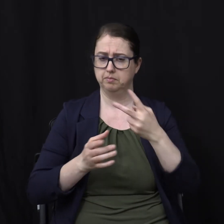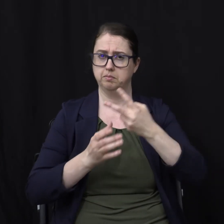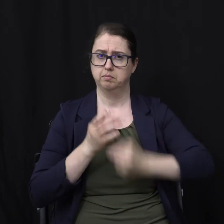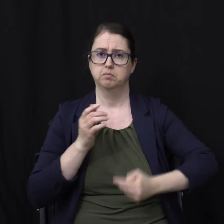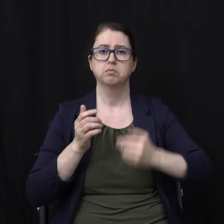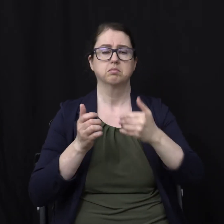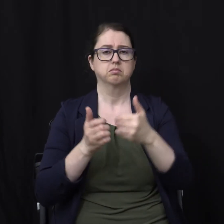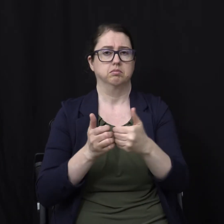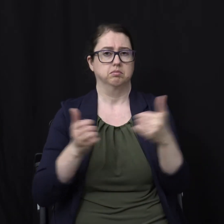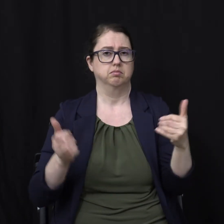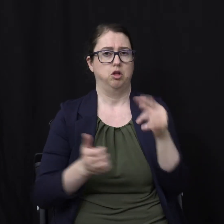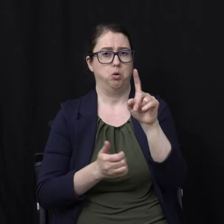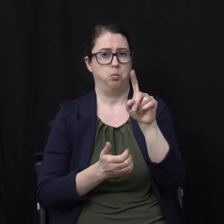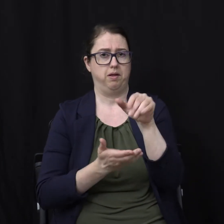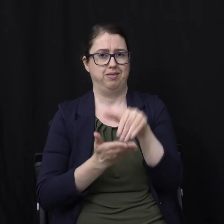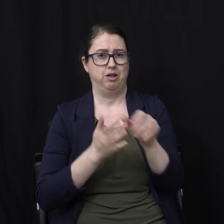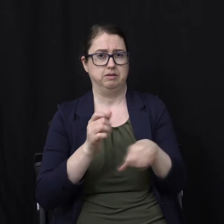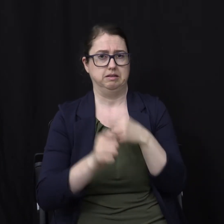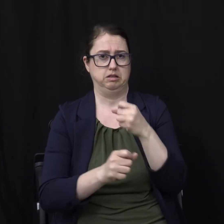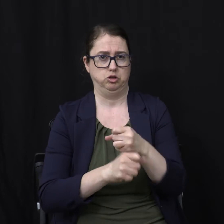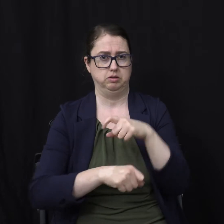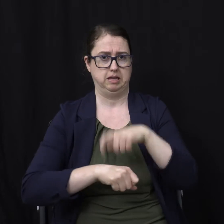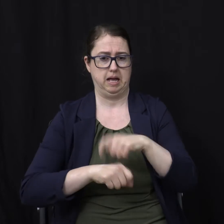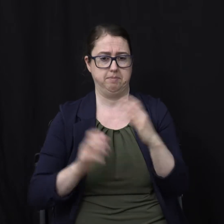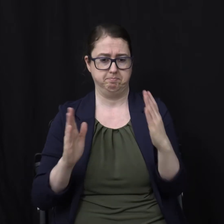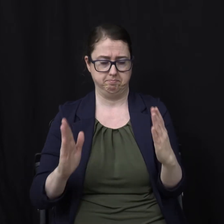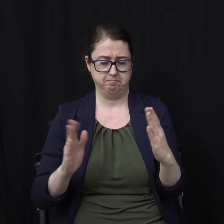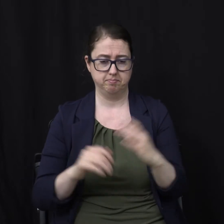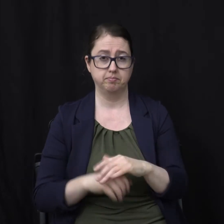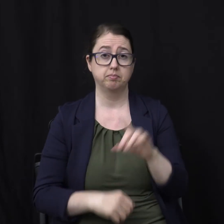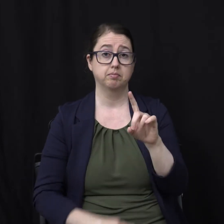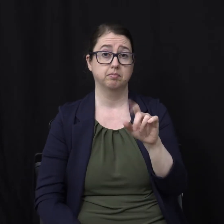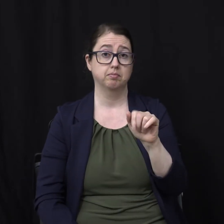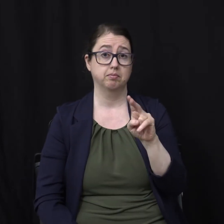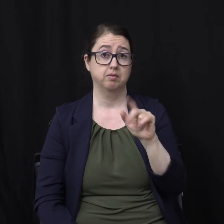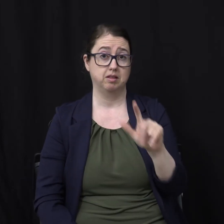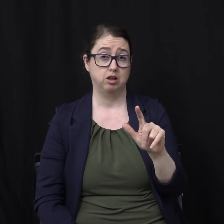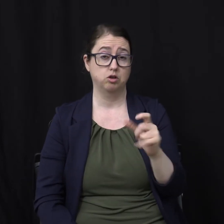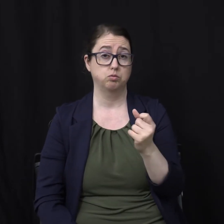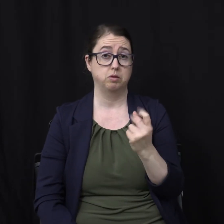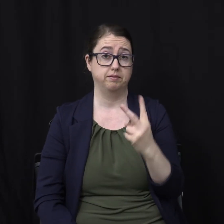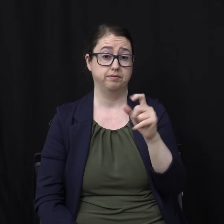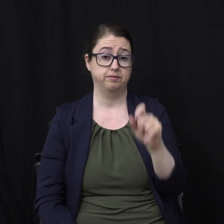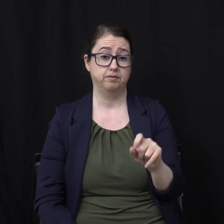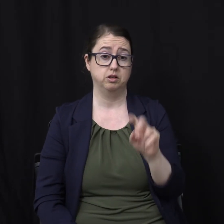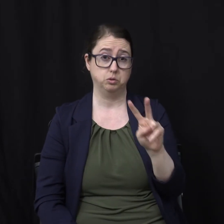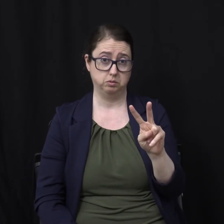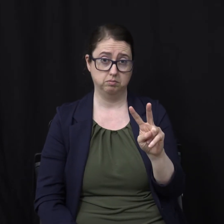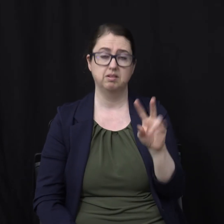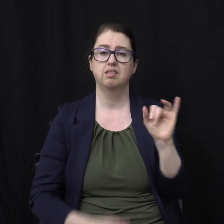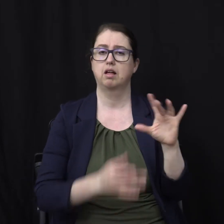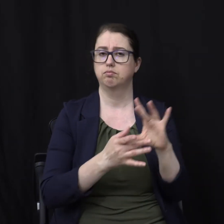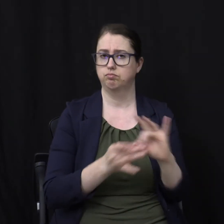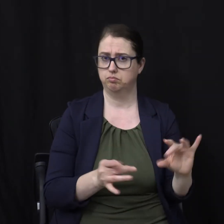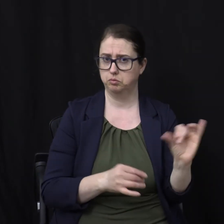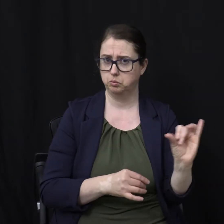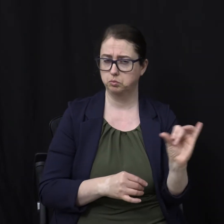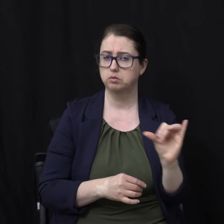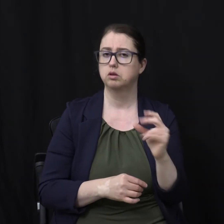1,000 year period of time Daniel 12 verse 2 By the way Also references The two resurrections